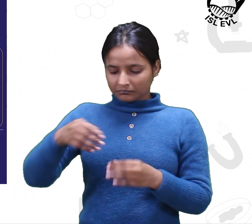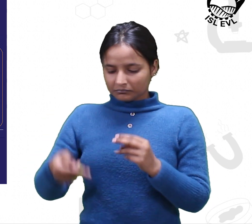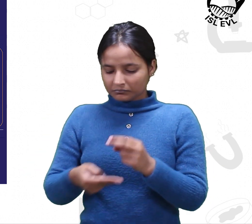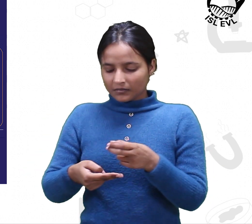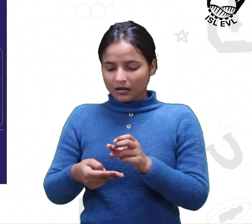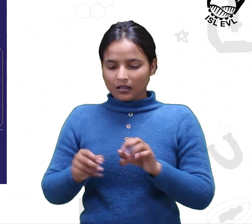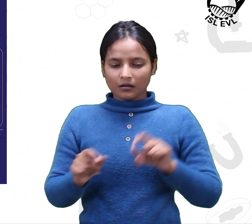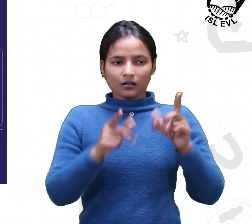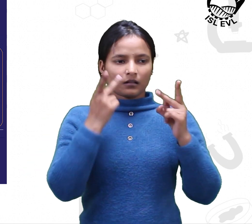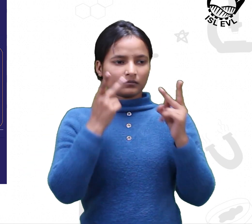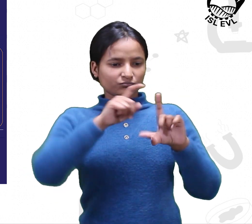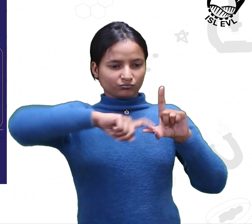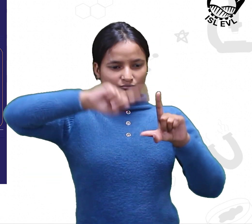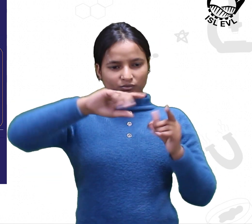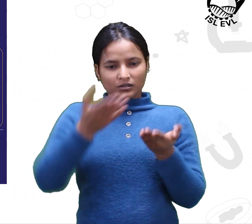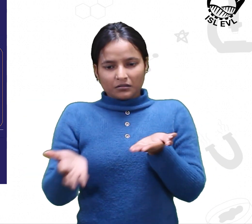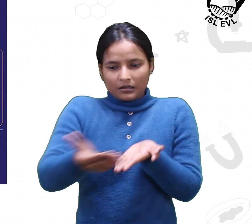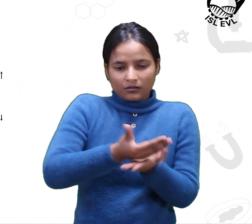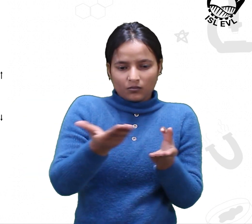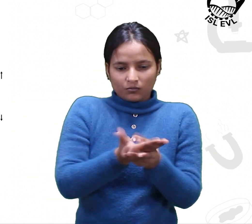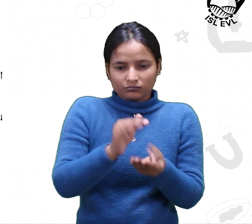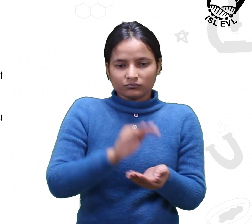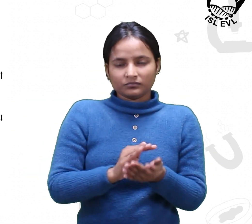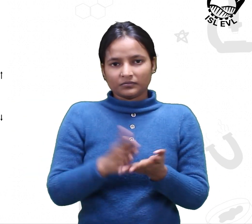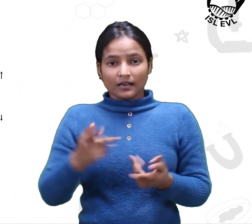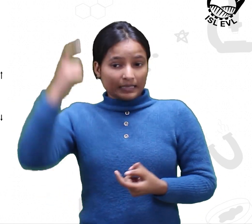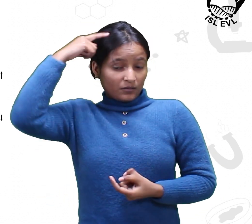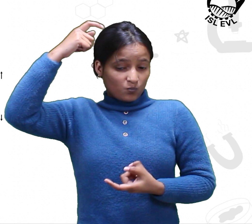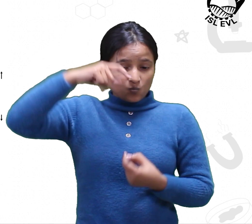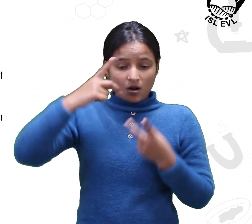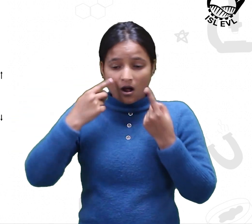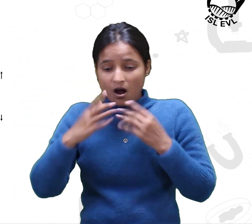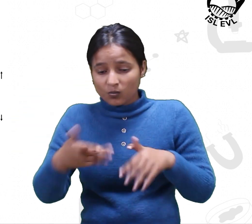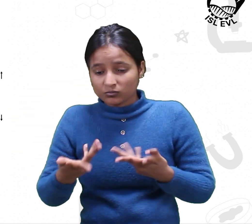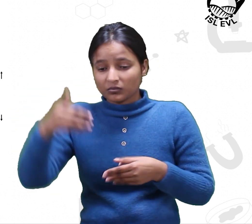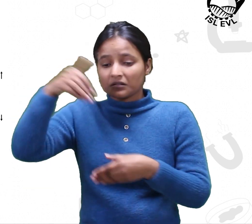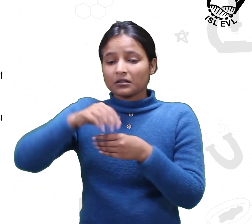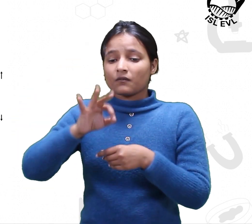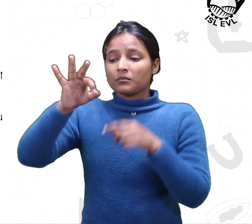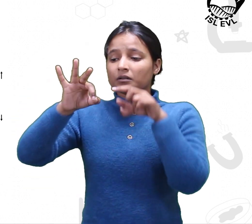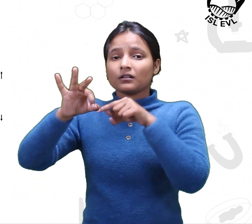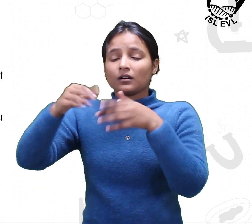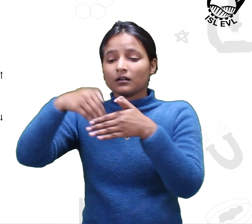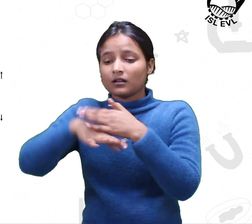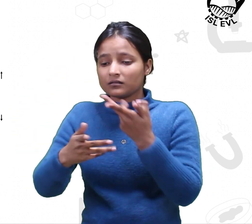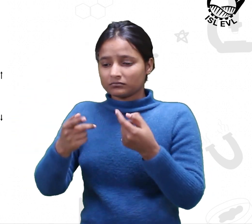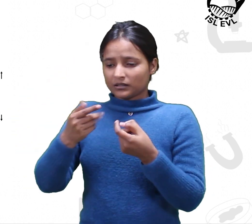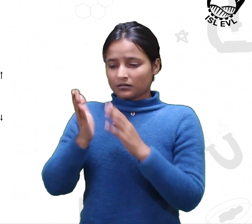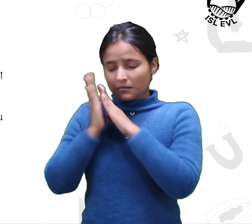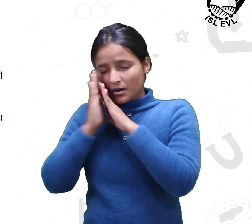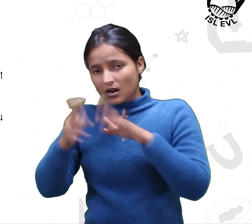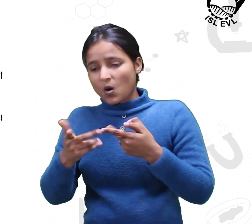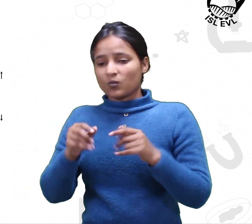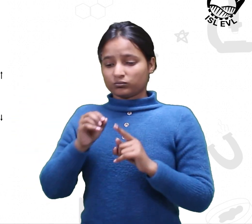sophisticated microscopes available that can help us record neural activity changes. So once they form memory or are they